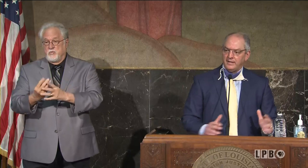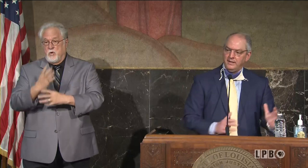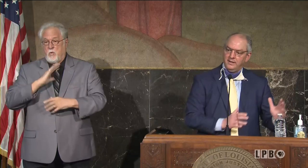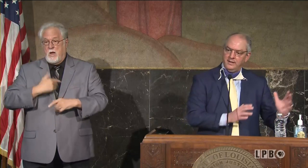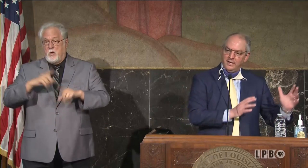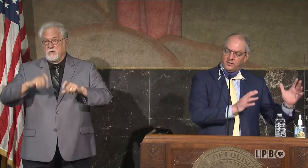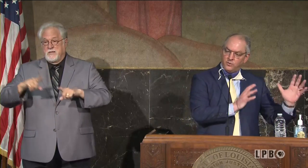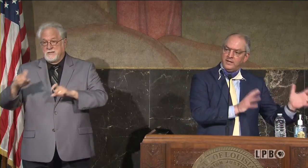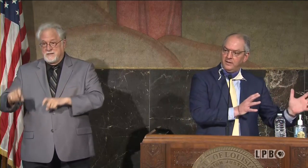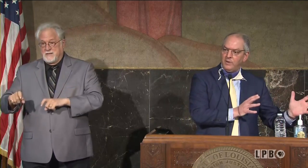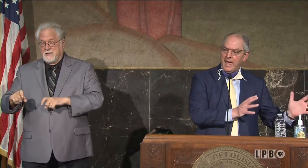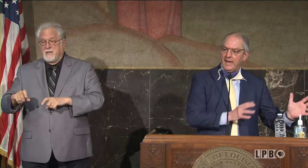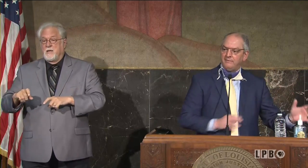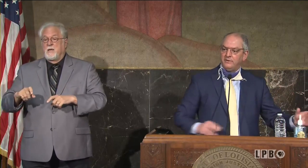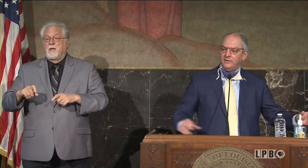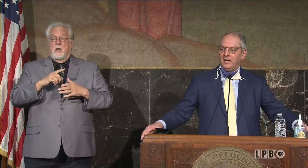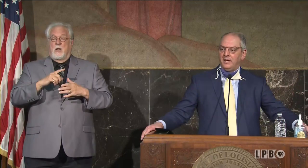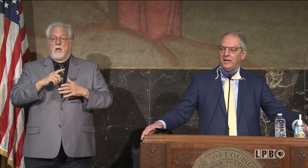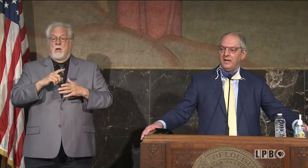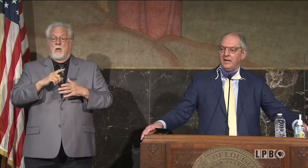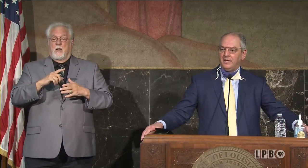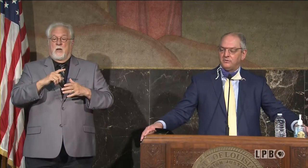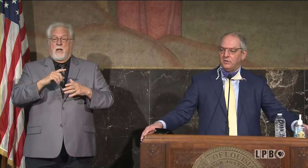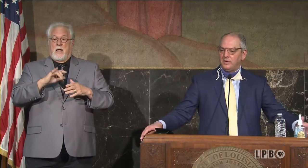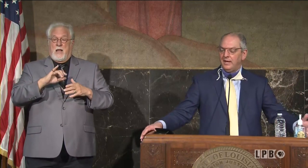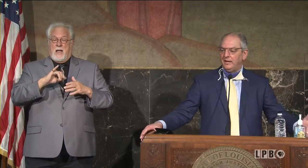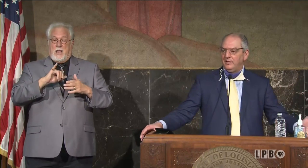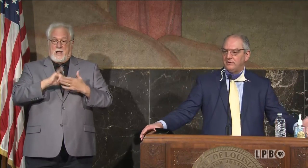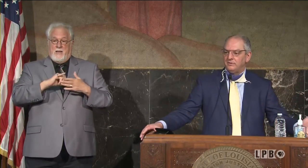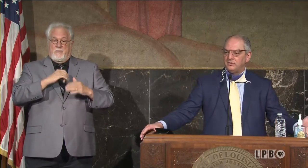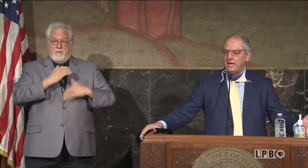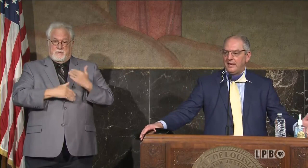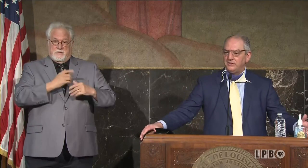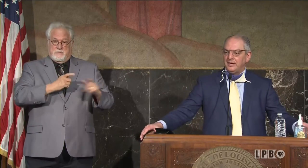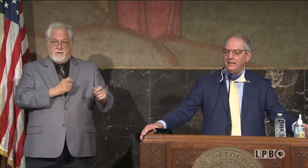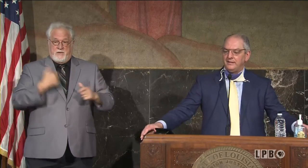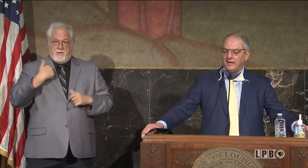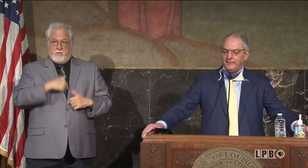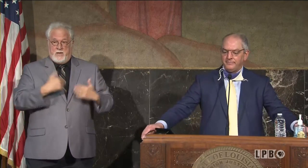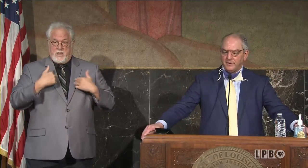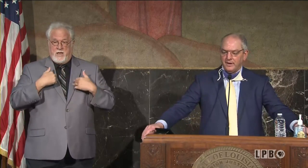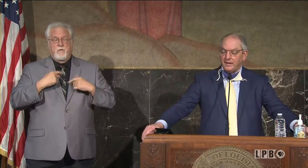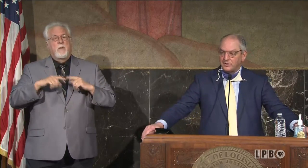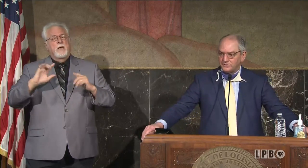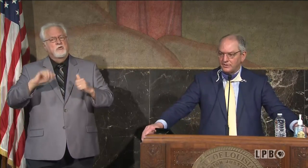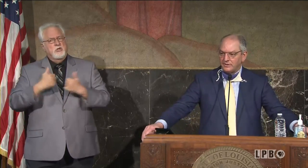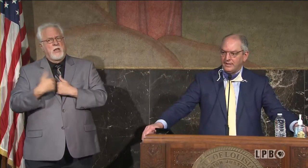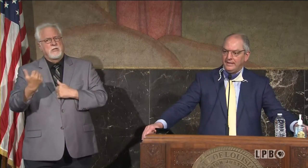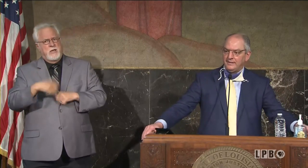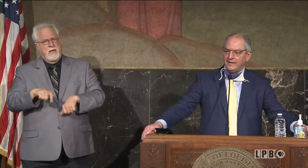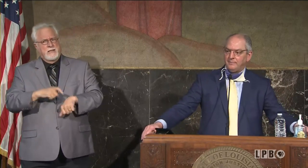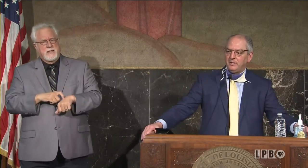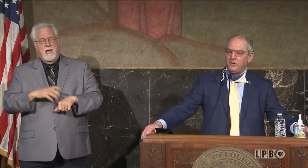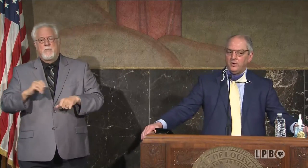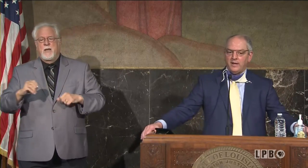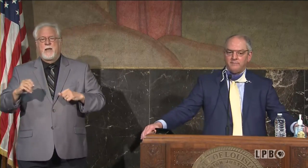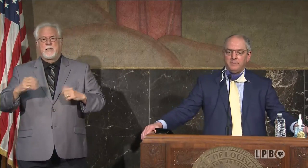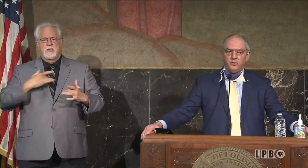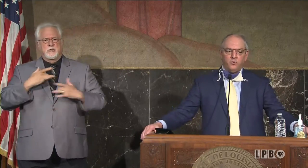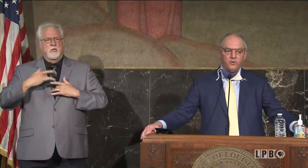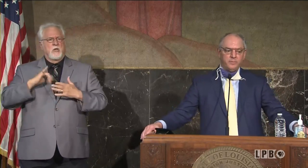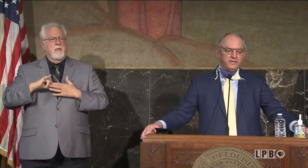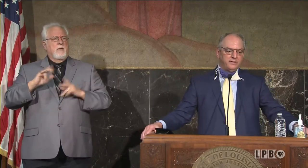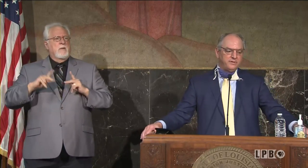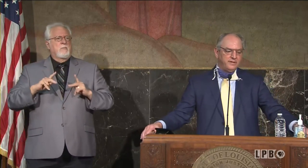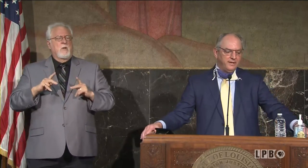Our testing at the rate that we have. And so, yeah, it's a challenge anytime, and a concern anytime that you have